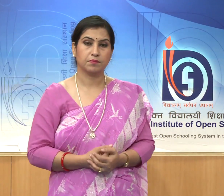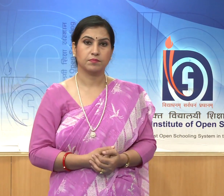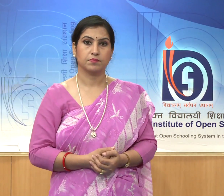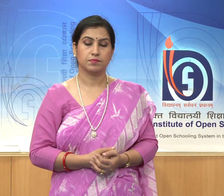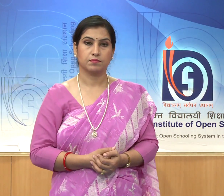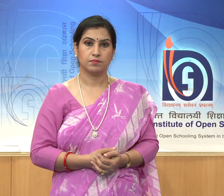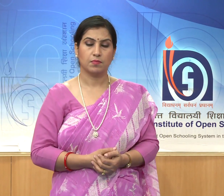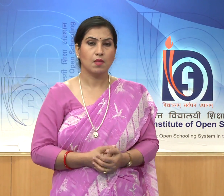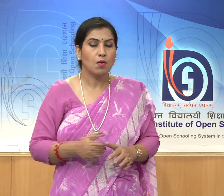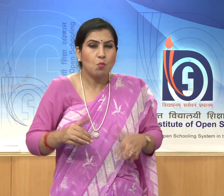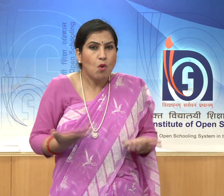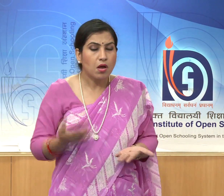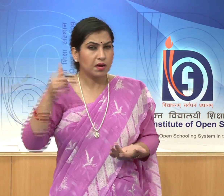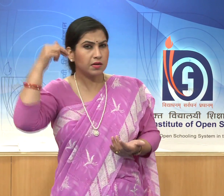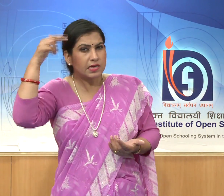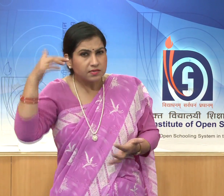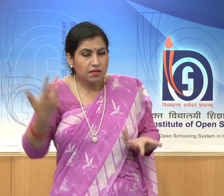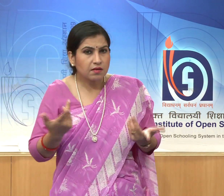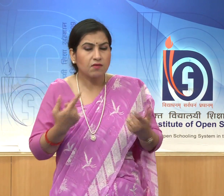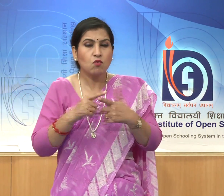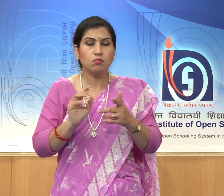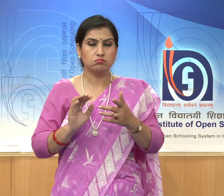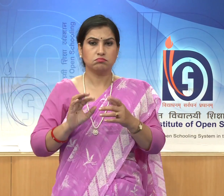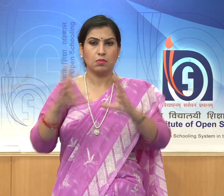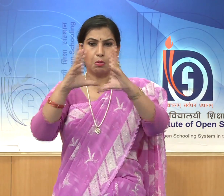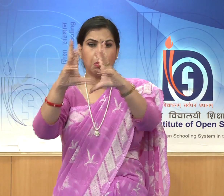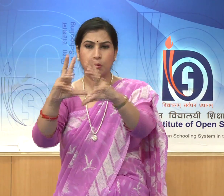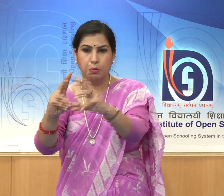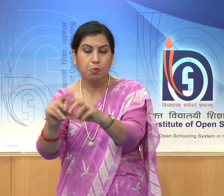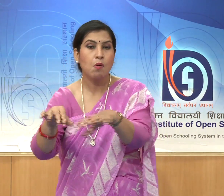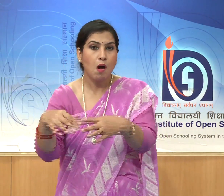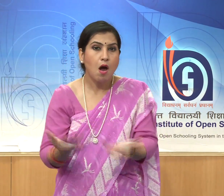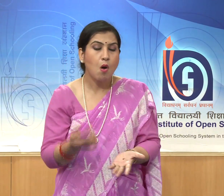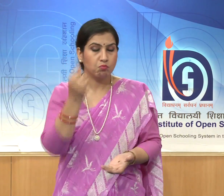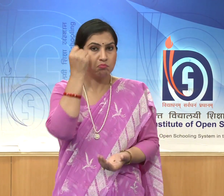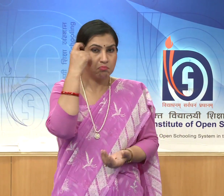the reasons for the decline of Indian art and